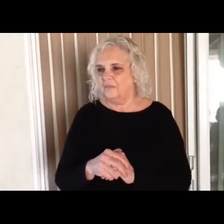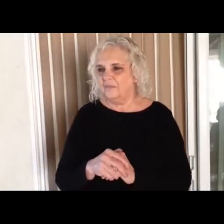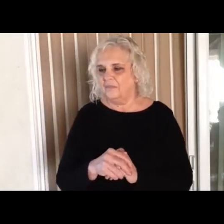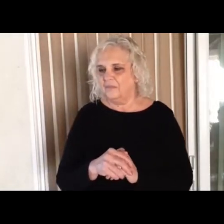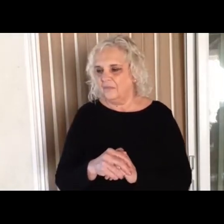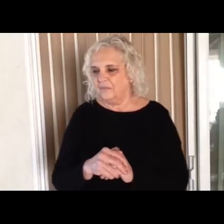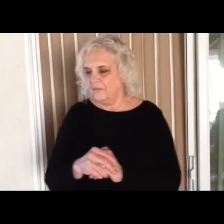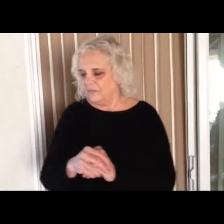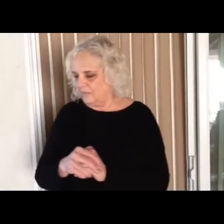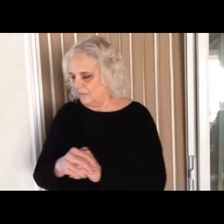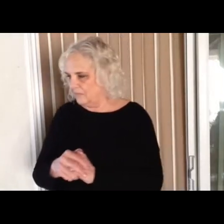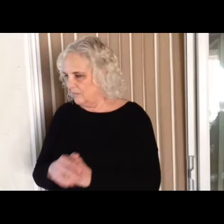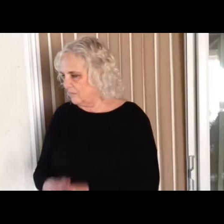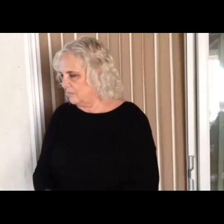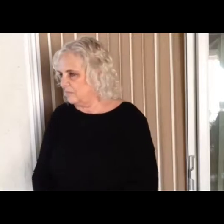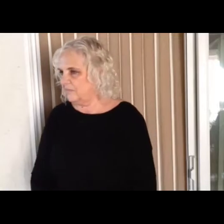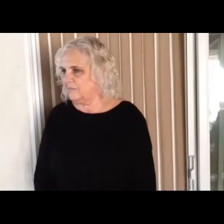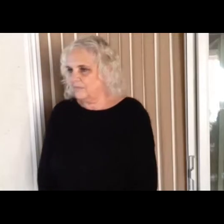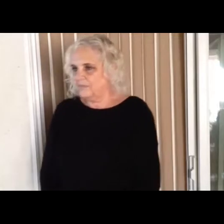Oh, is that Millie? Yeah.